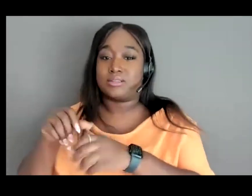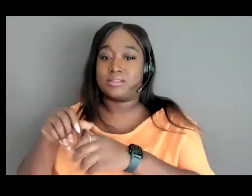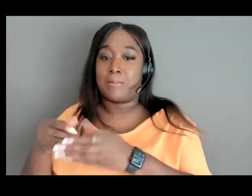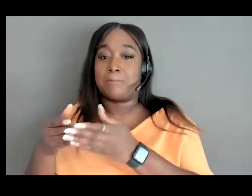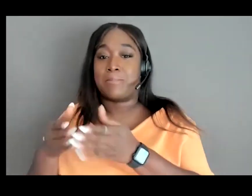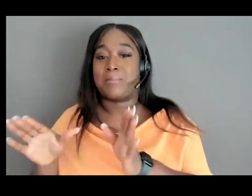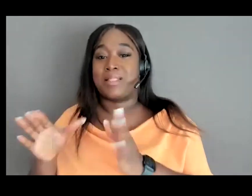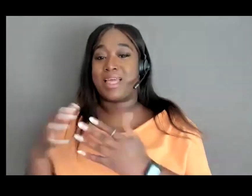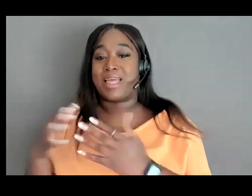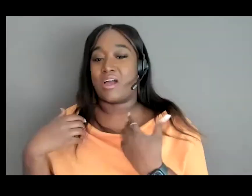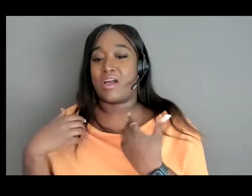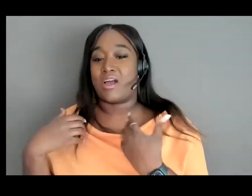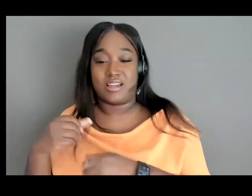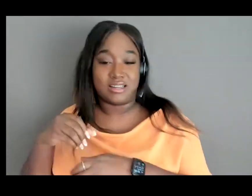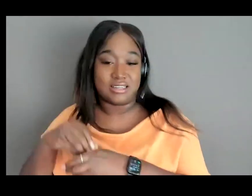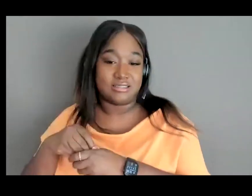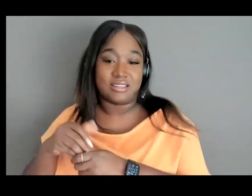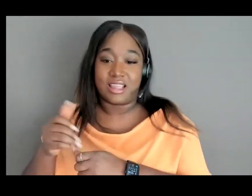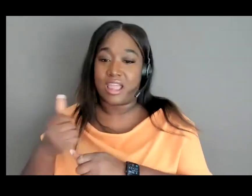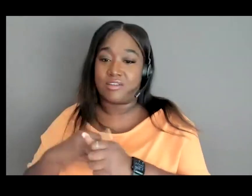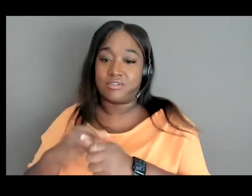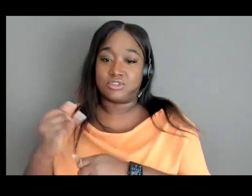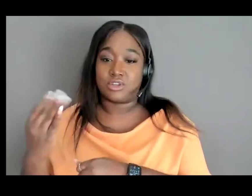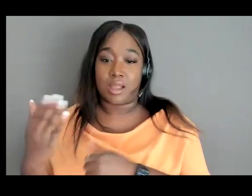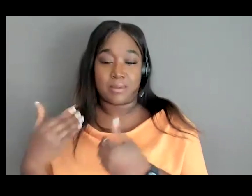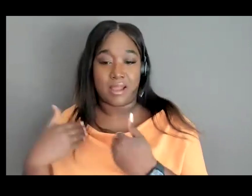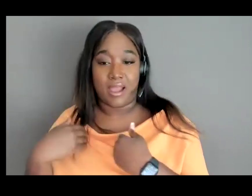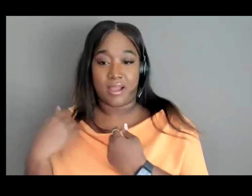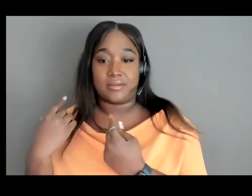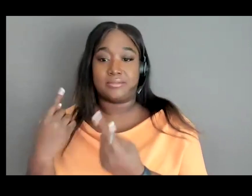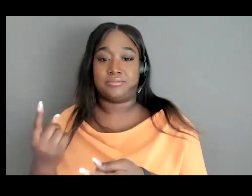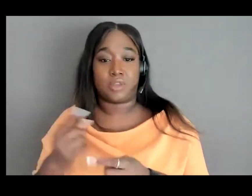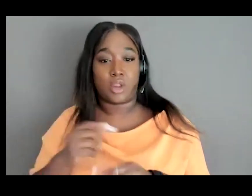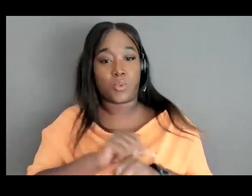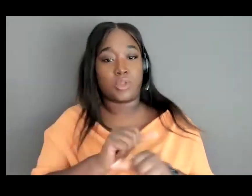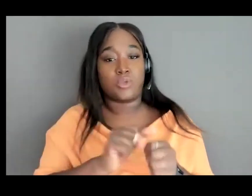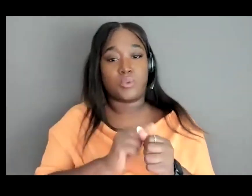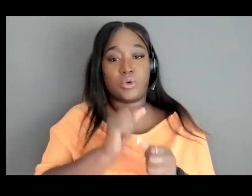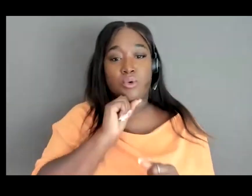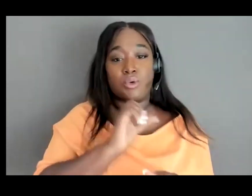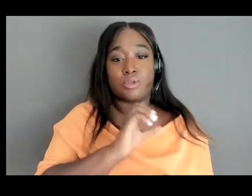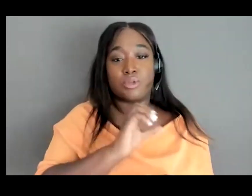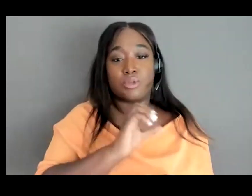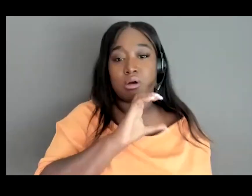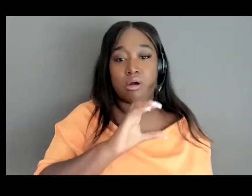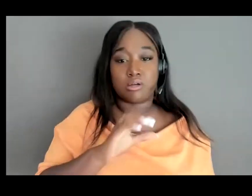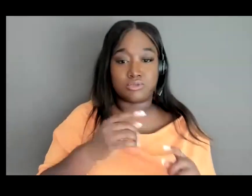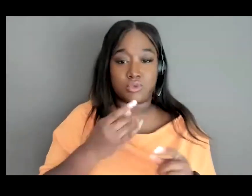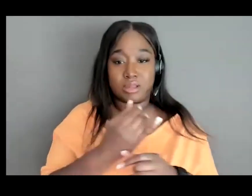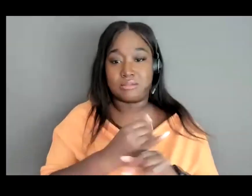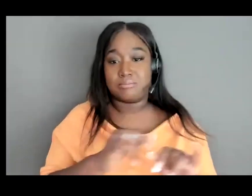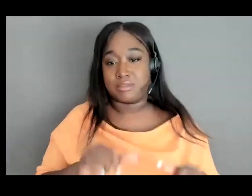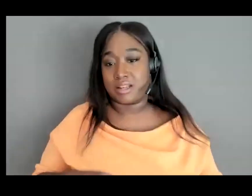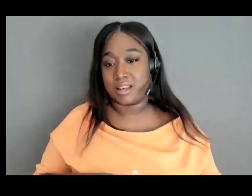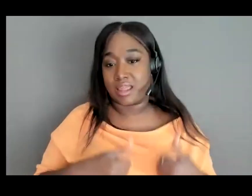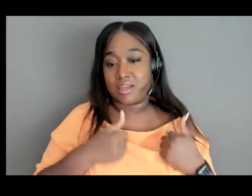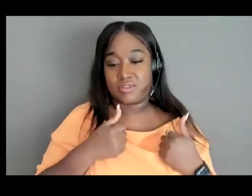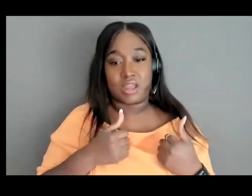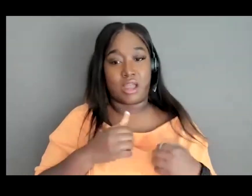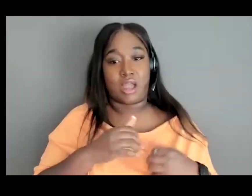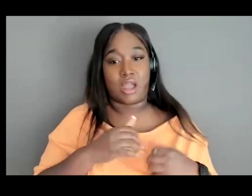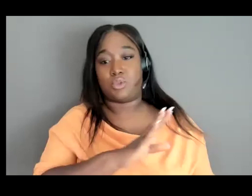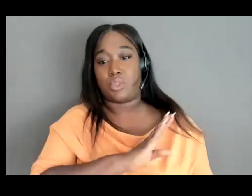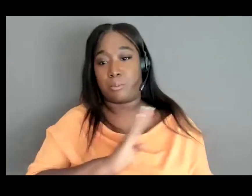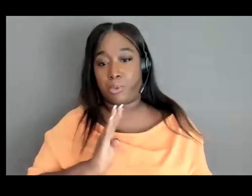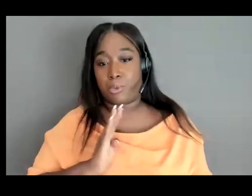I've had. For example, I worked with older adults, agencies on aging, centers for independent living, served on the board of one.